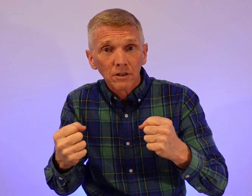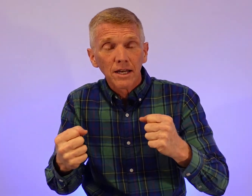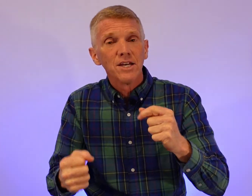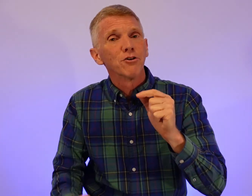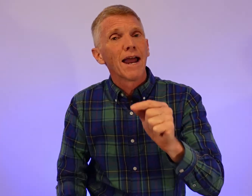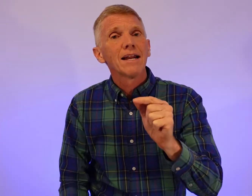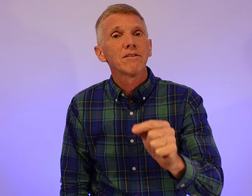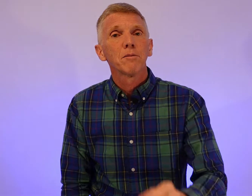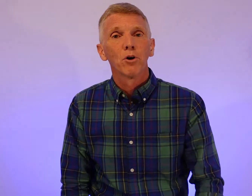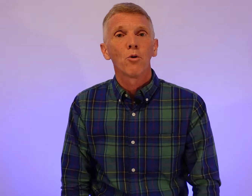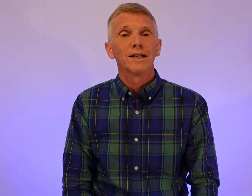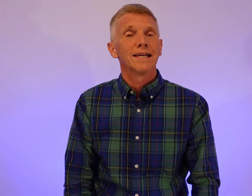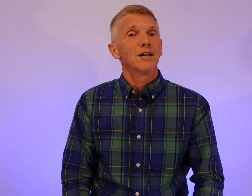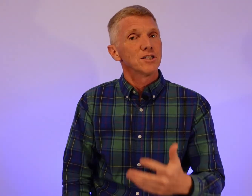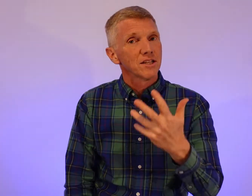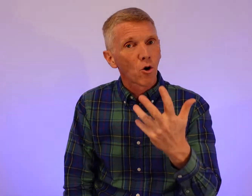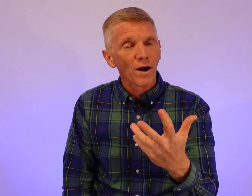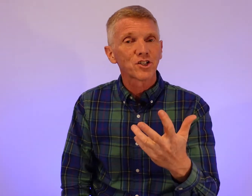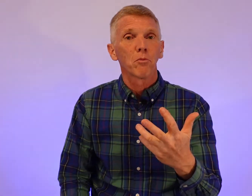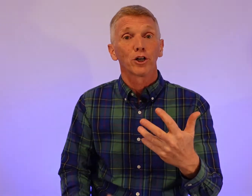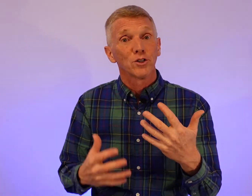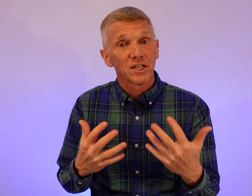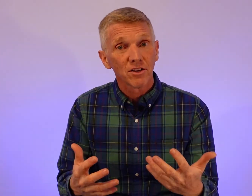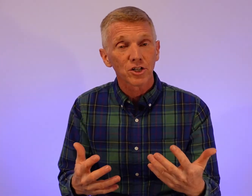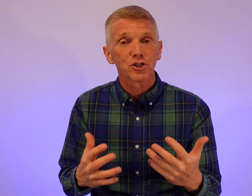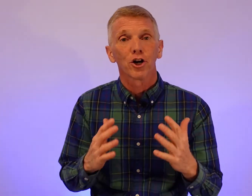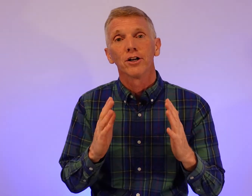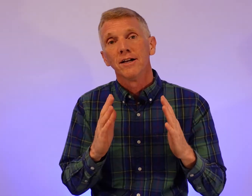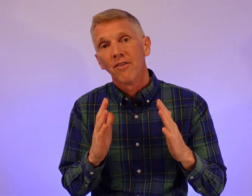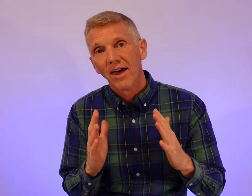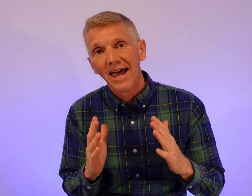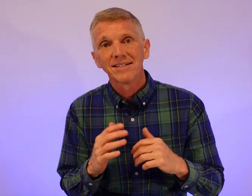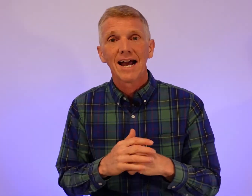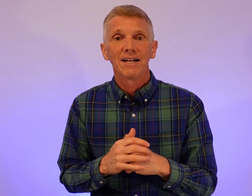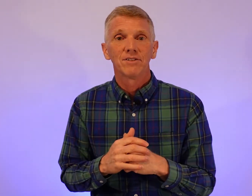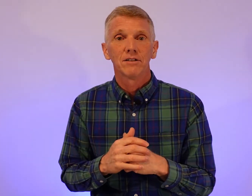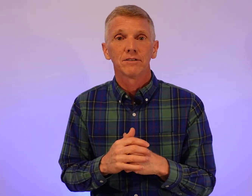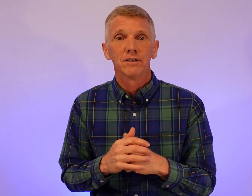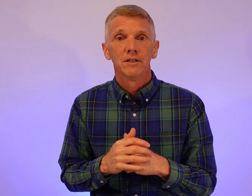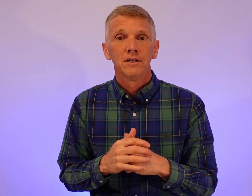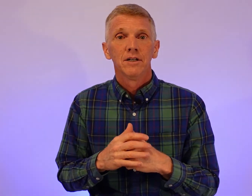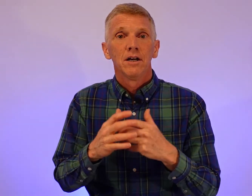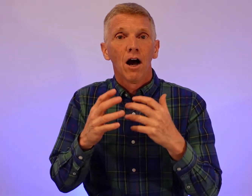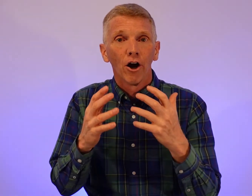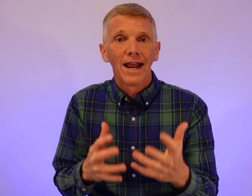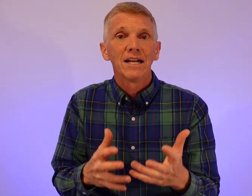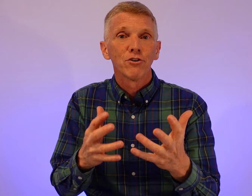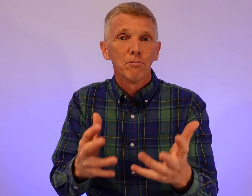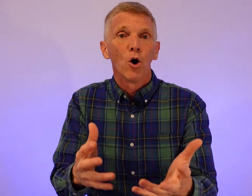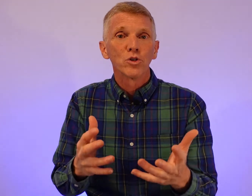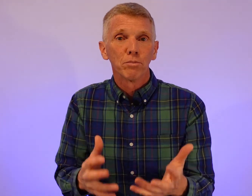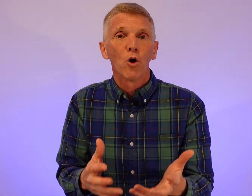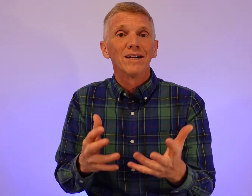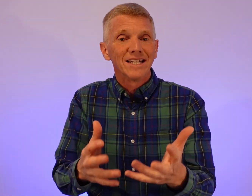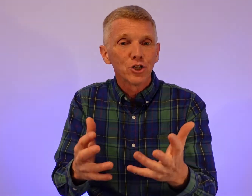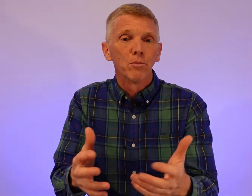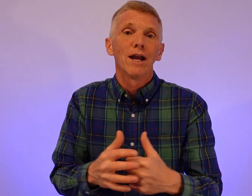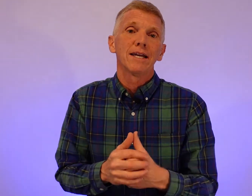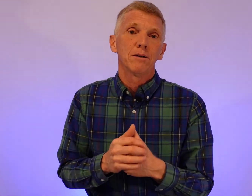Is there anything broken? Again, you see the question mark, you see the concern, the head's kind of tilted. Are any of your bones broken? Did you break any